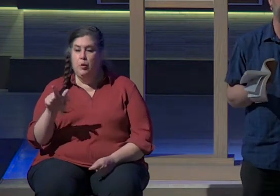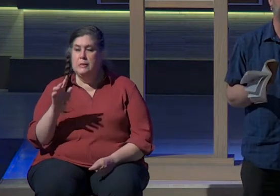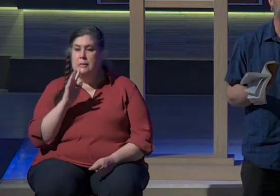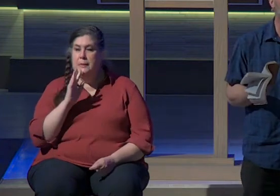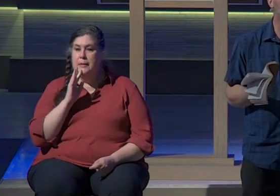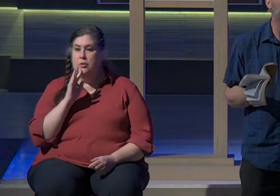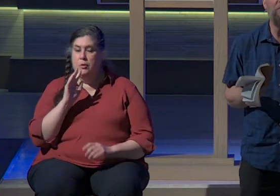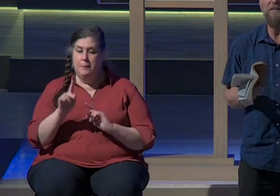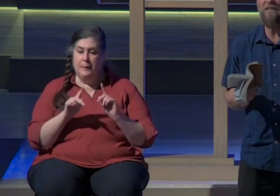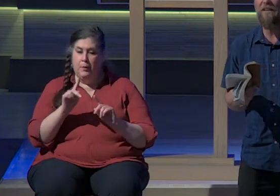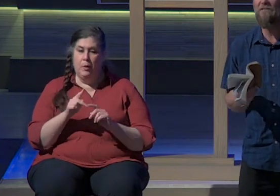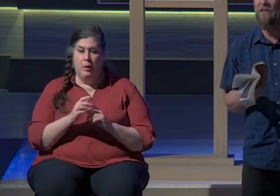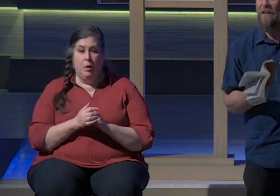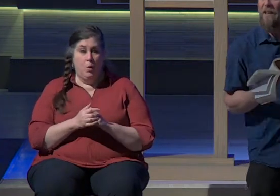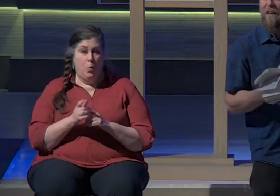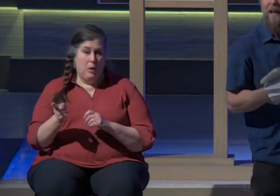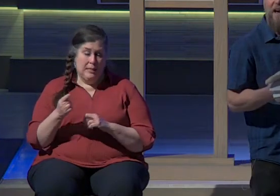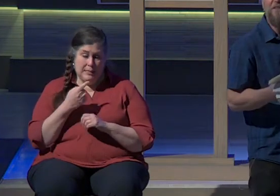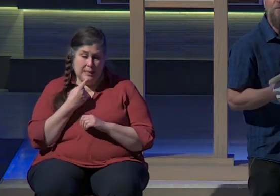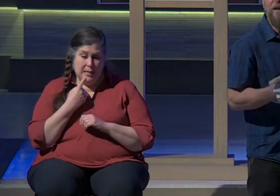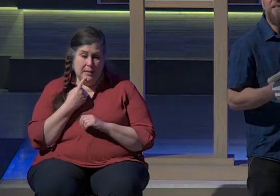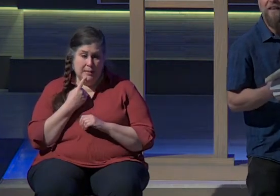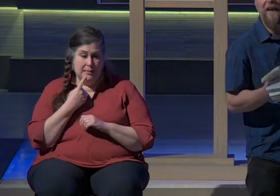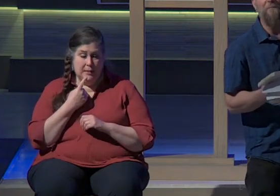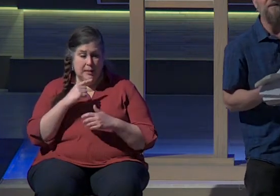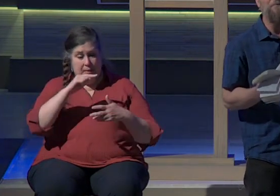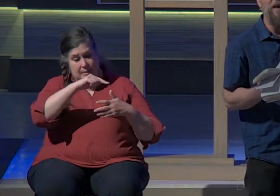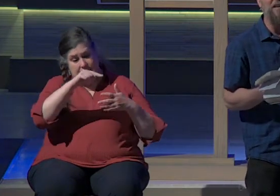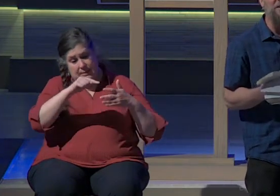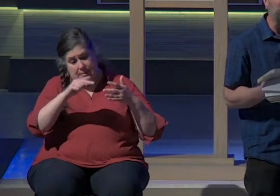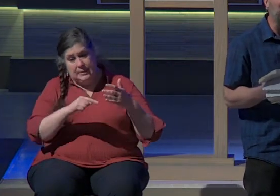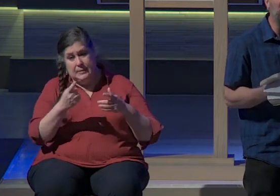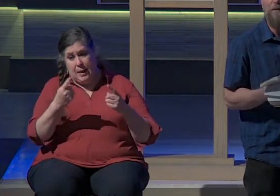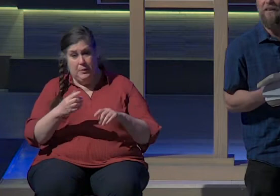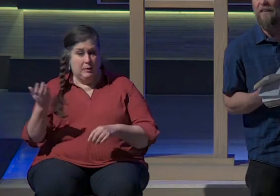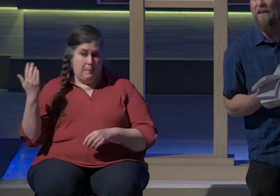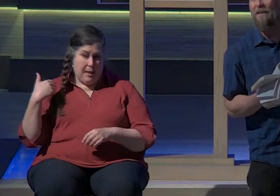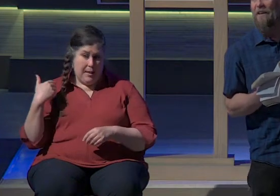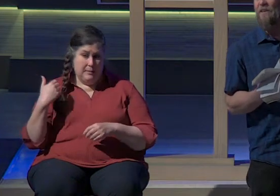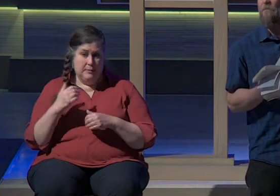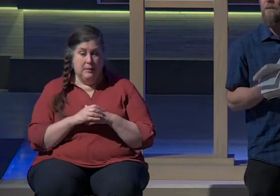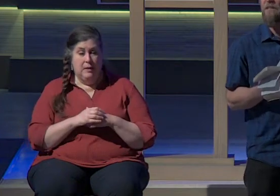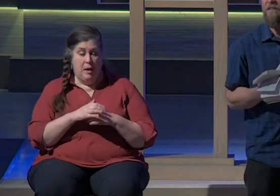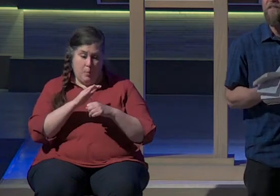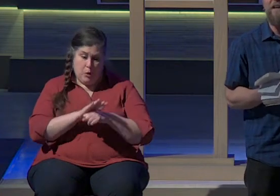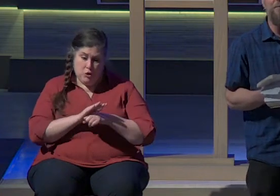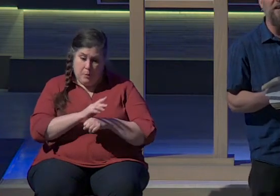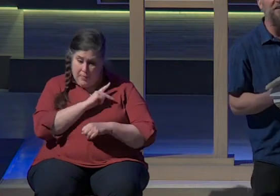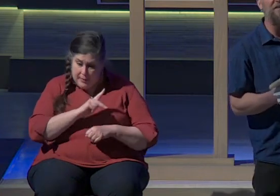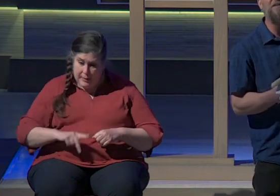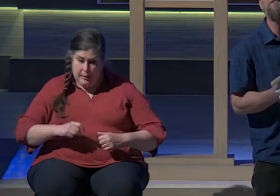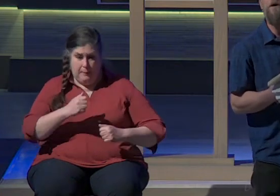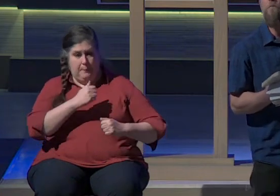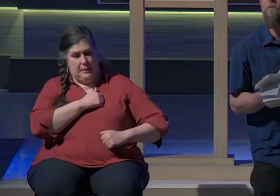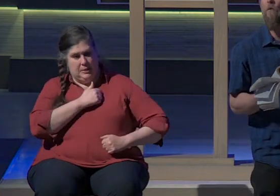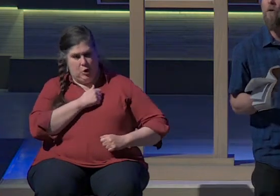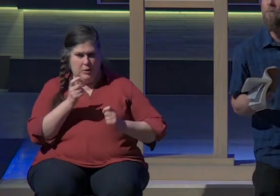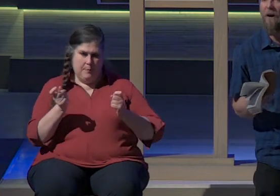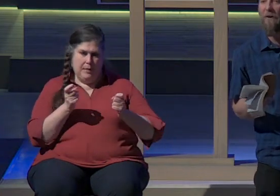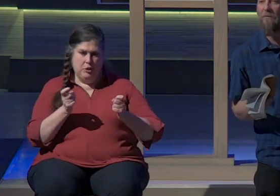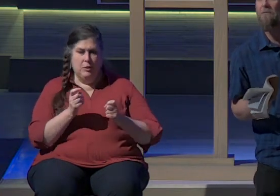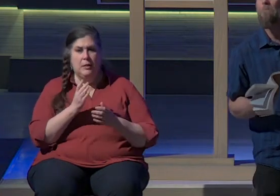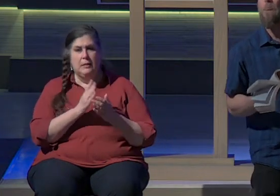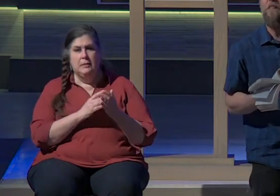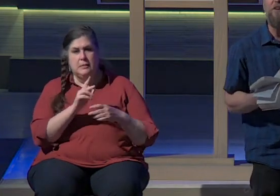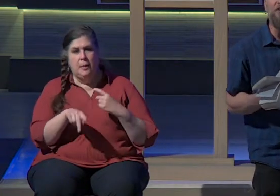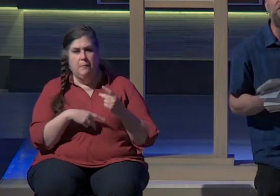people, a big part of what he's saying is, look, X, Y, and Z happened in the past. Oppression by king, you know, military domination, some form